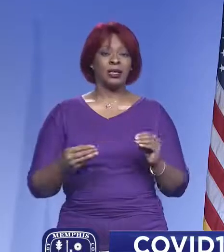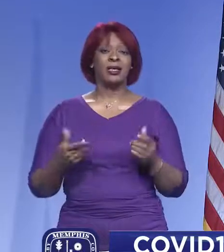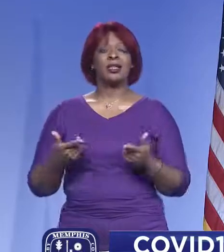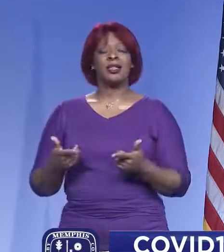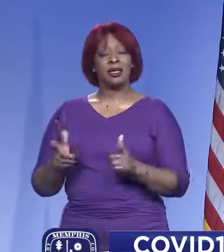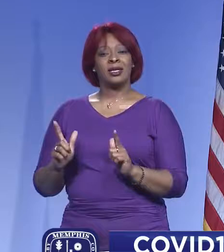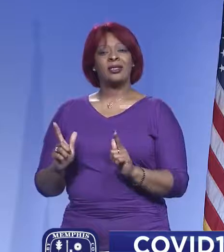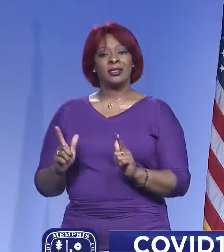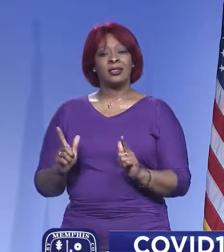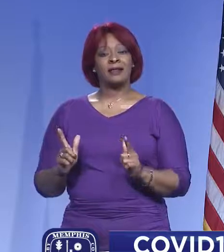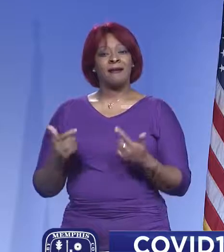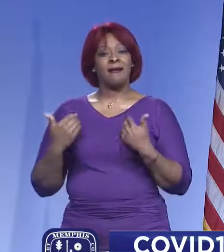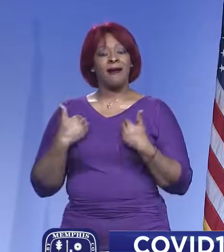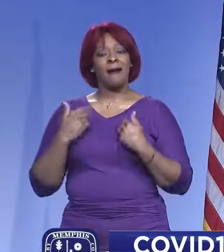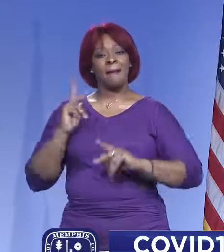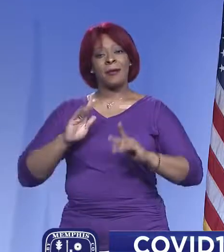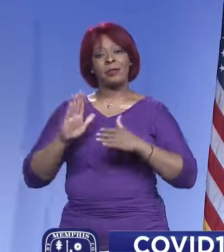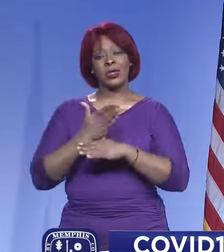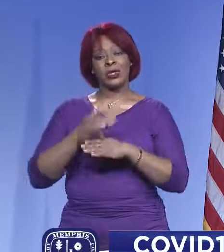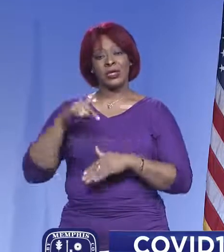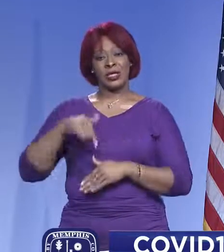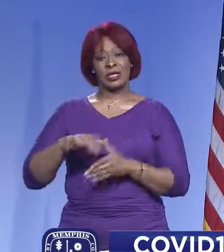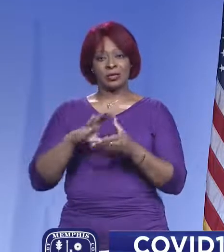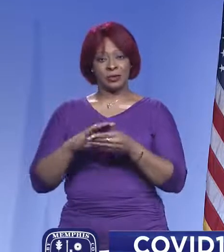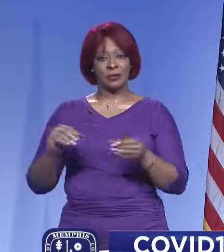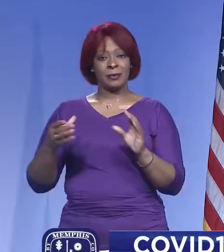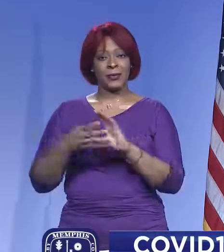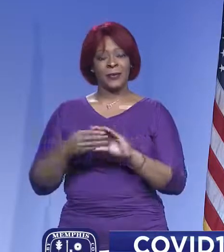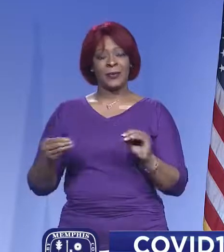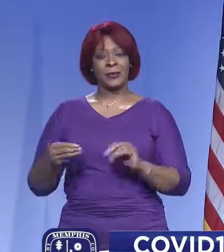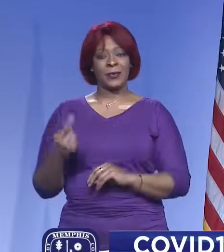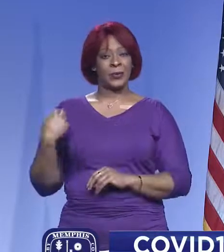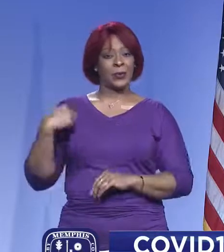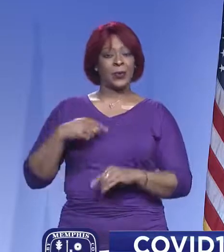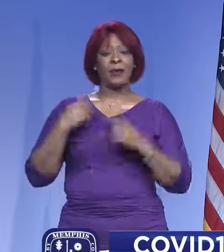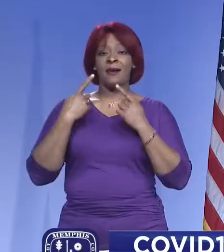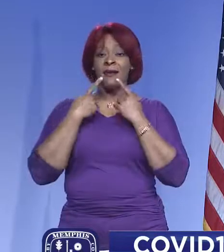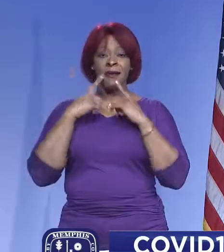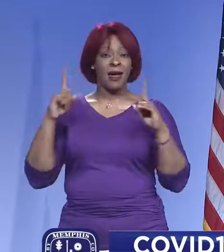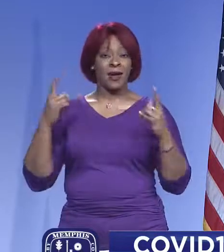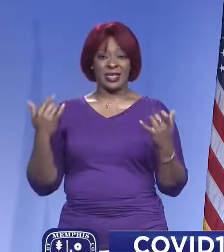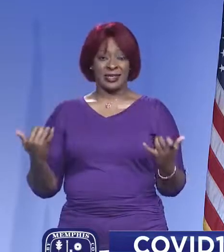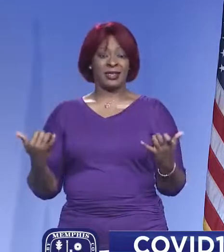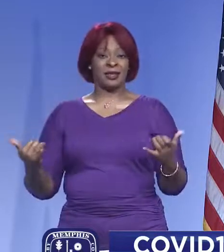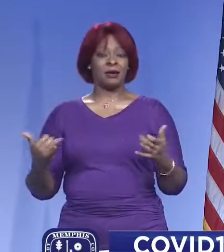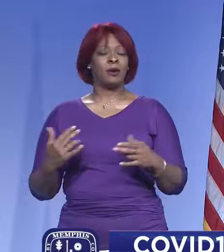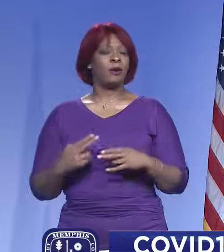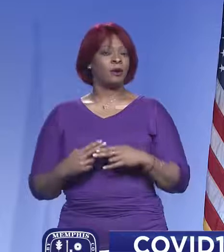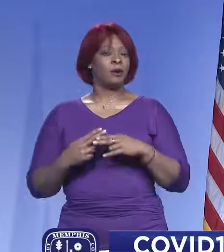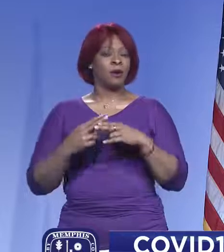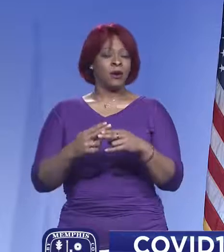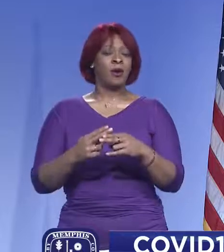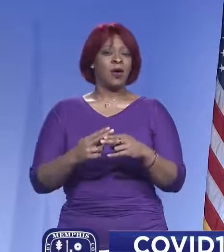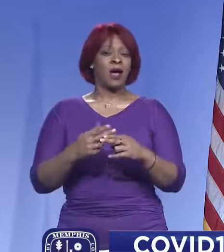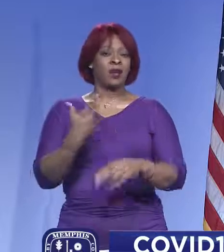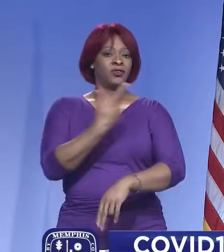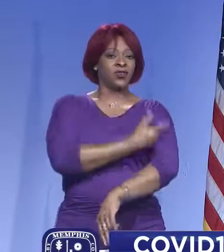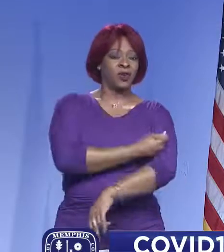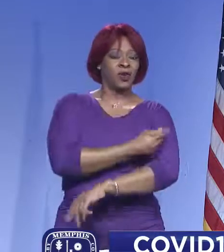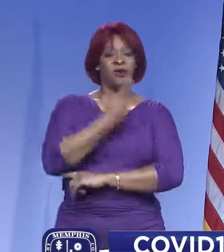let's have folks share this story. We are announcing today what we're calling a shot for a